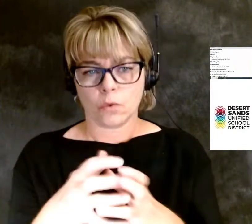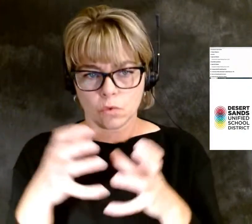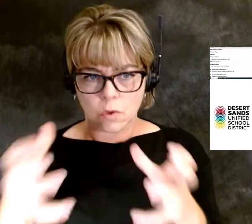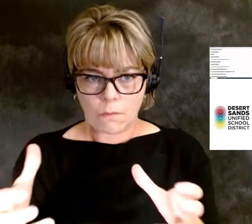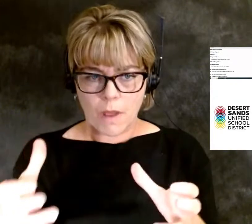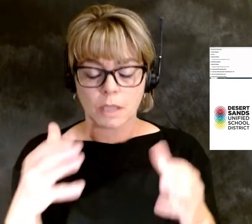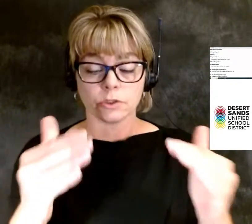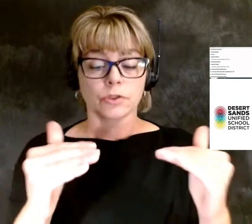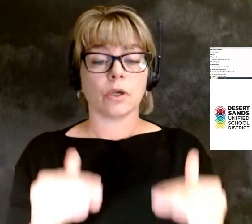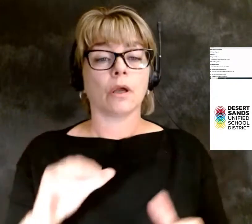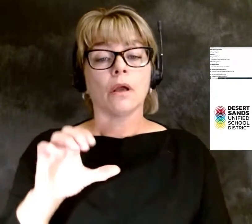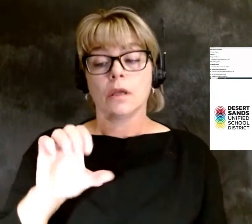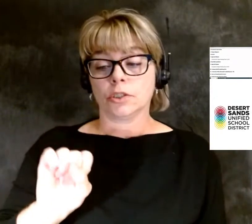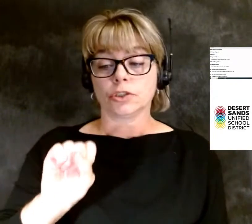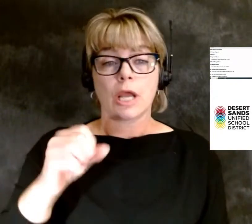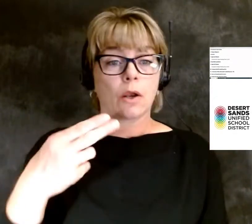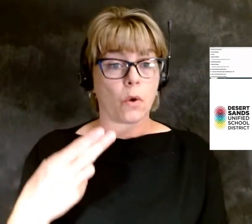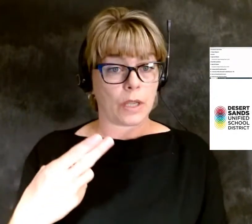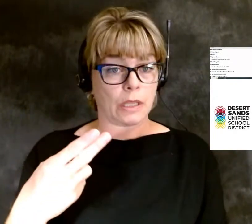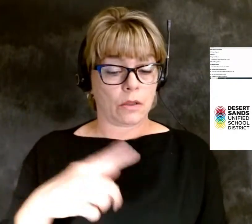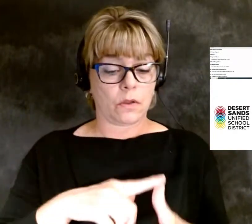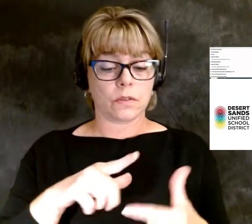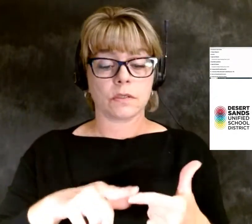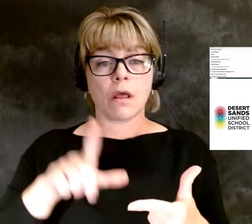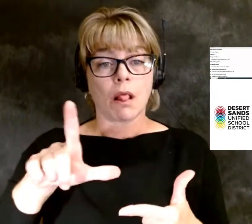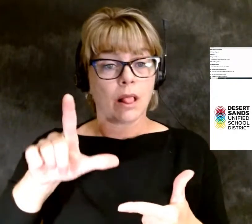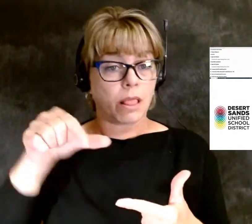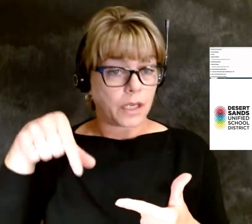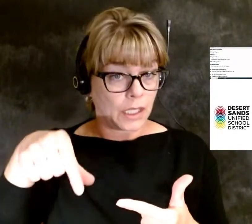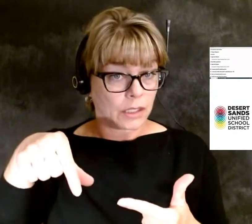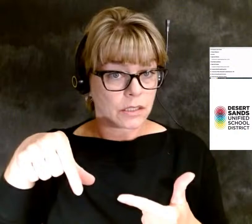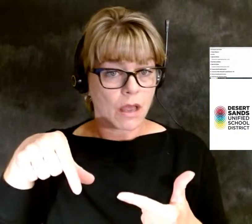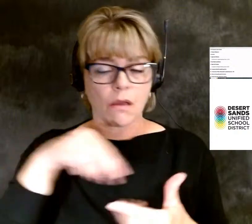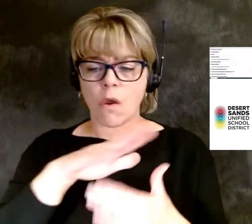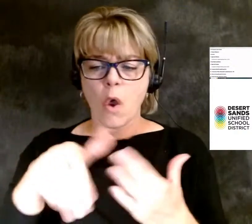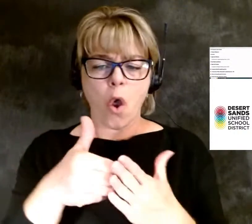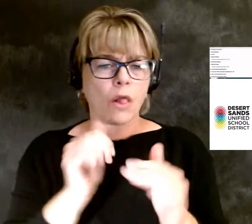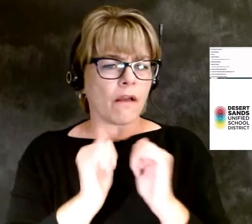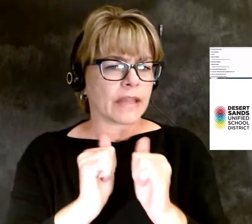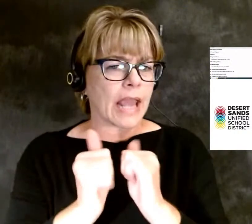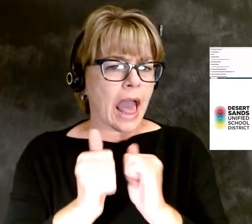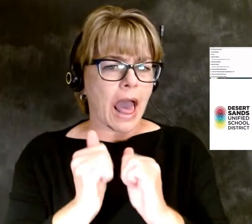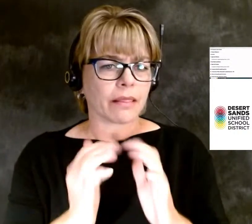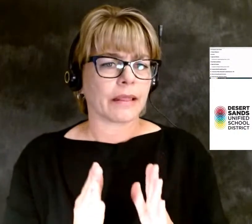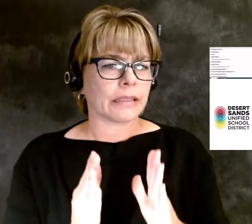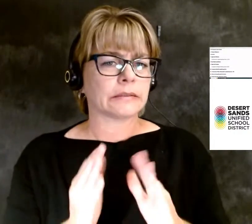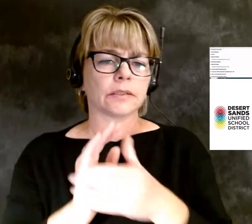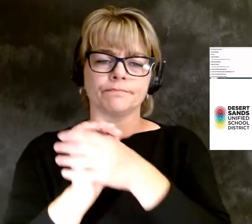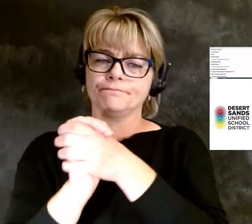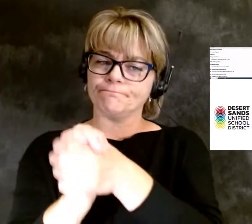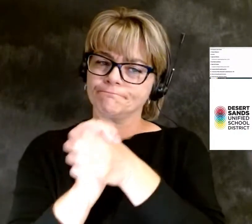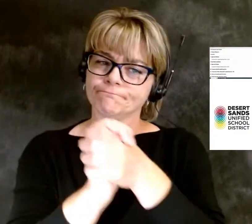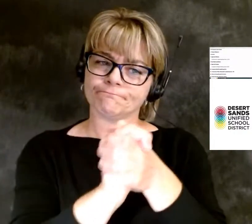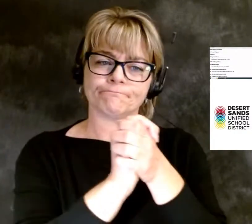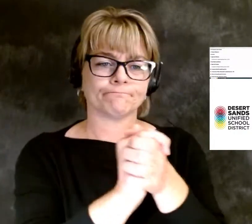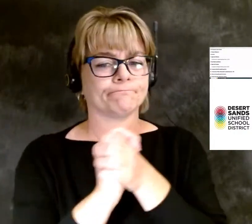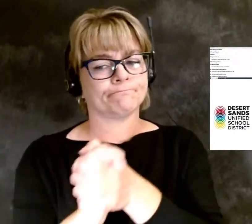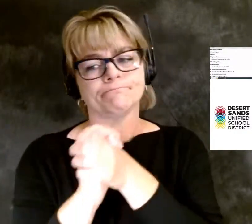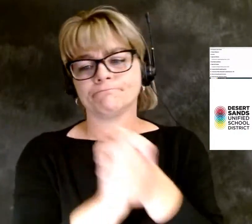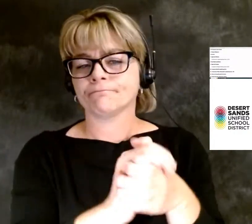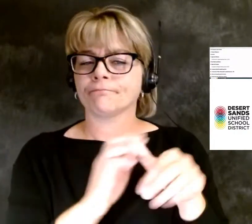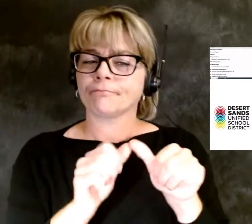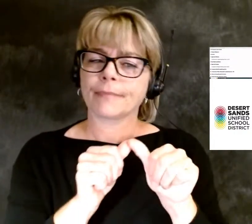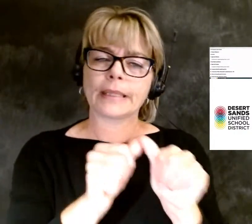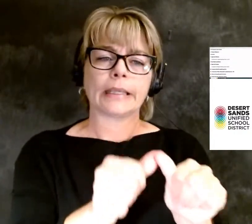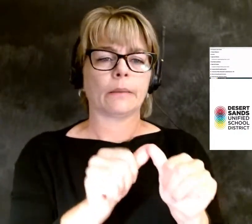Shadow Hills and La Quinta and all the athletes, congratulations and keep up the great work. I'm so